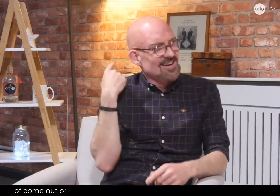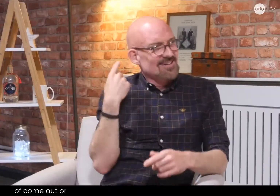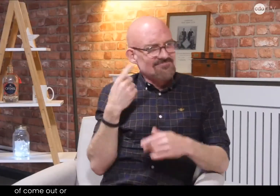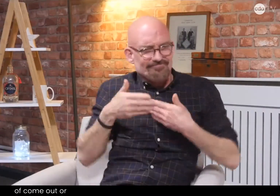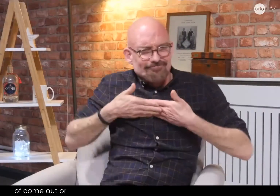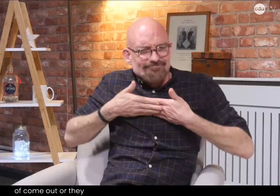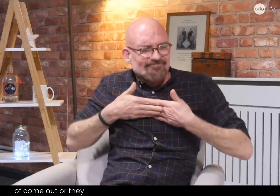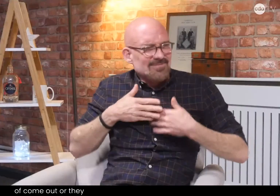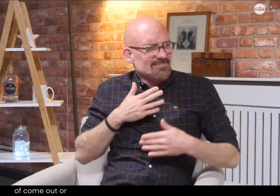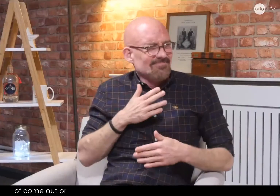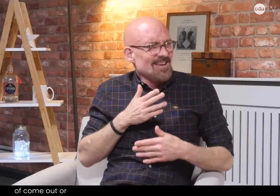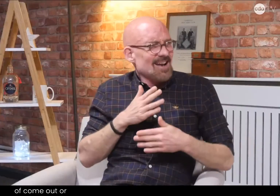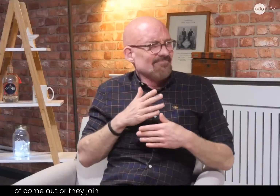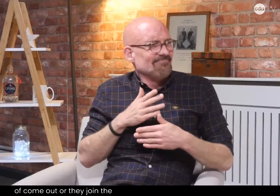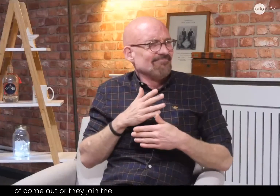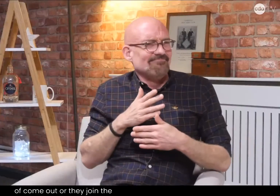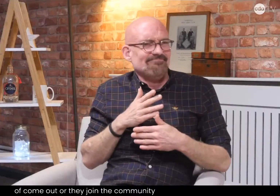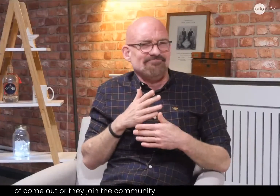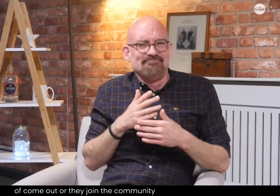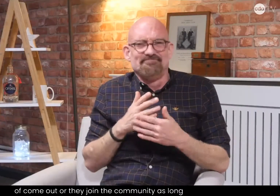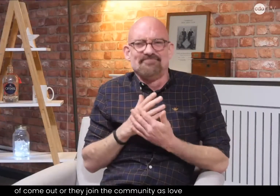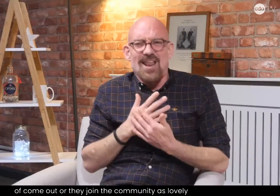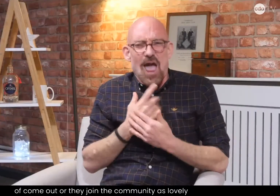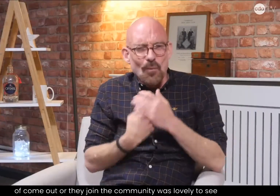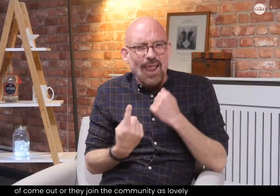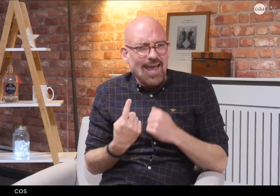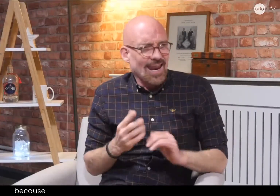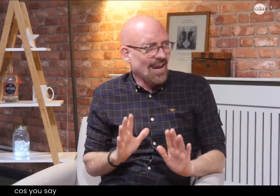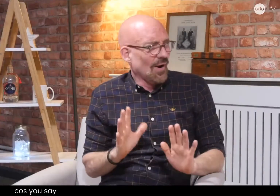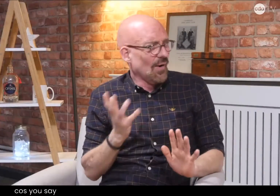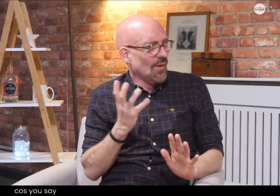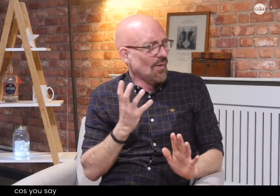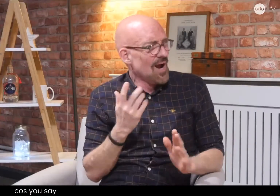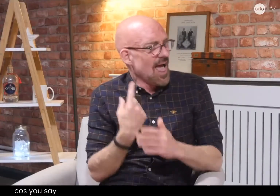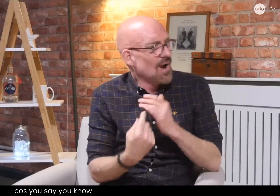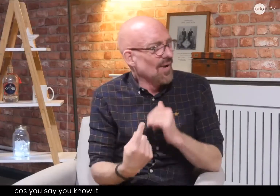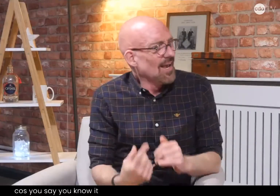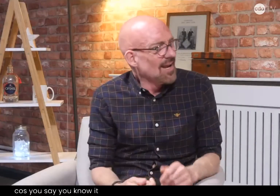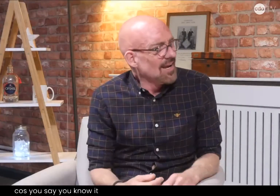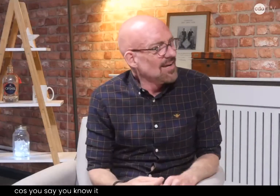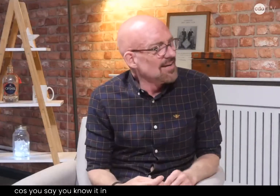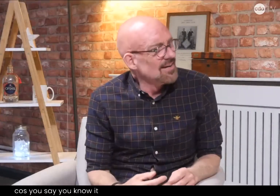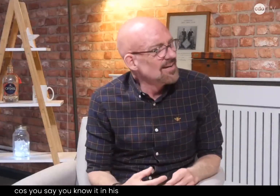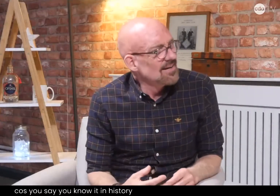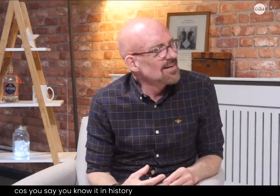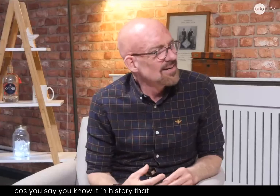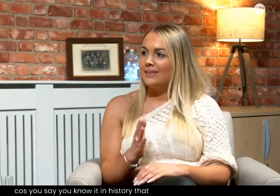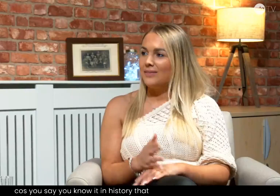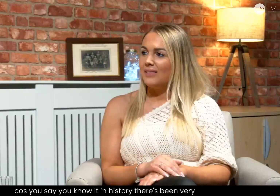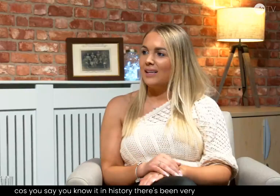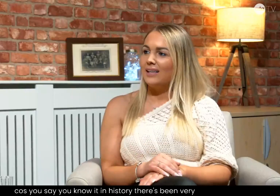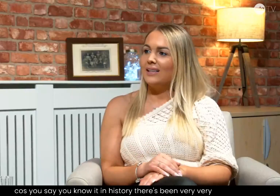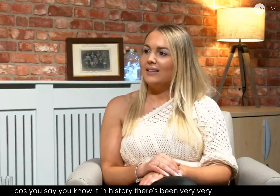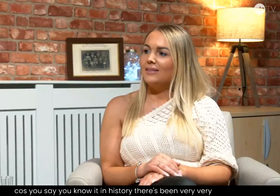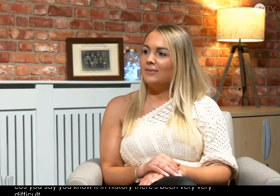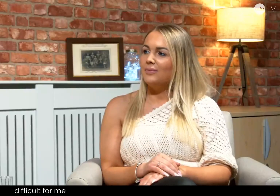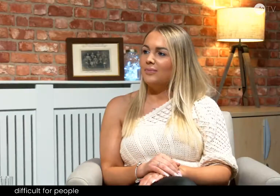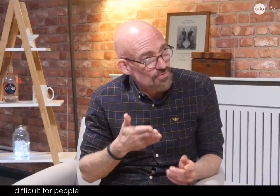the community, it's lovely to see. Because as you say, you know, in history, there's been very, very difficult for people to come out and they've had to sort